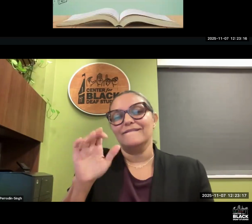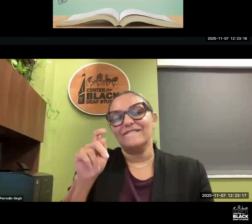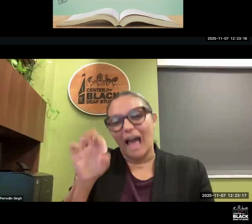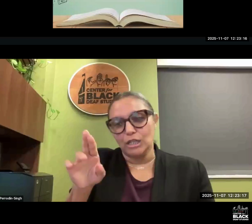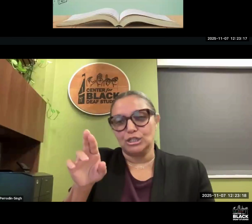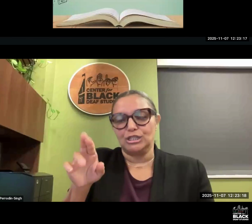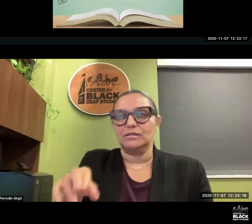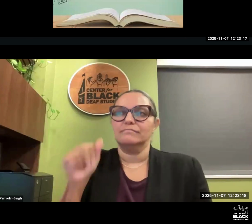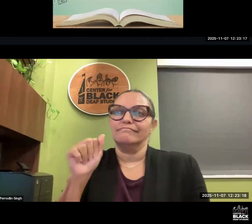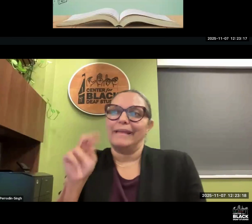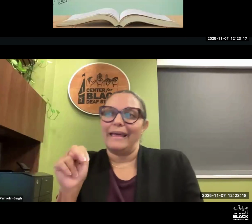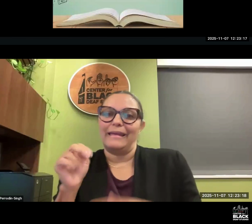society.